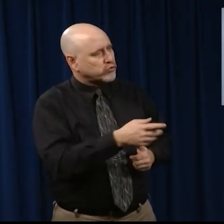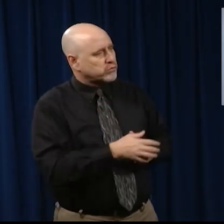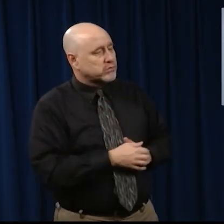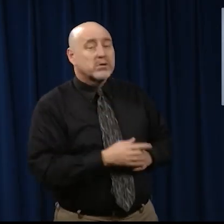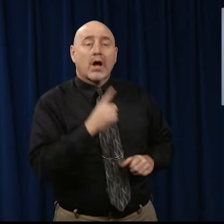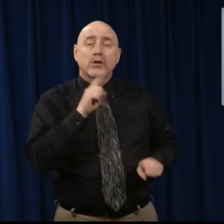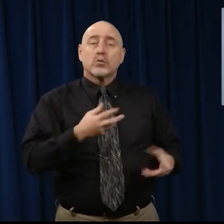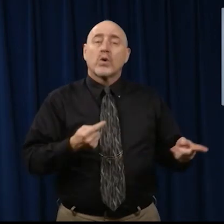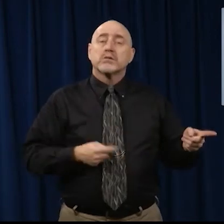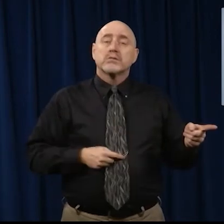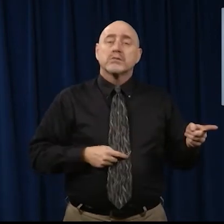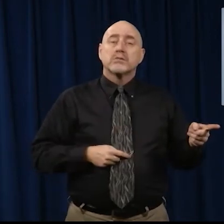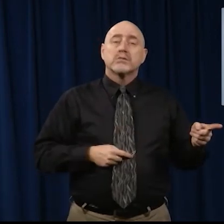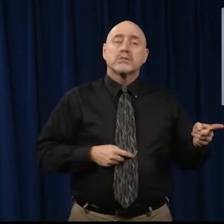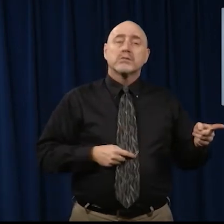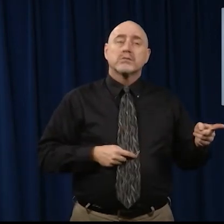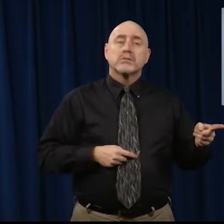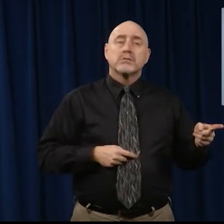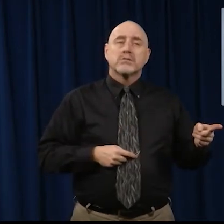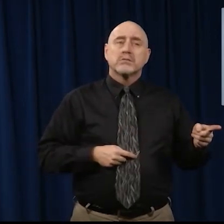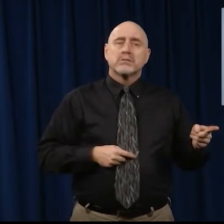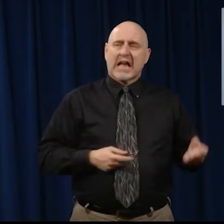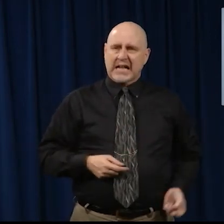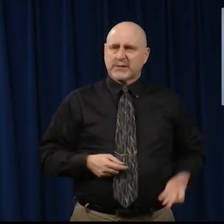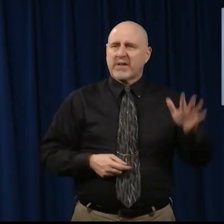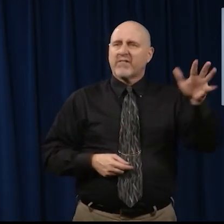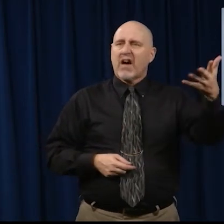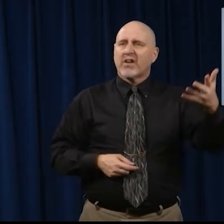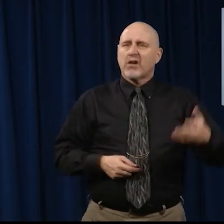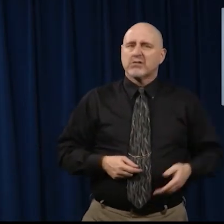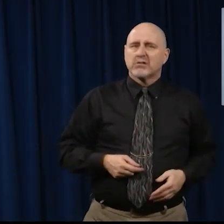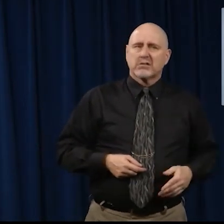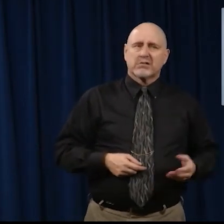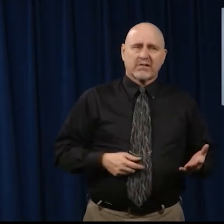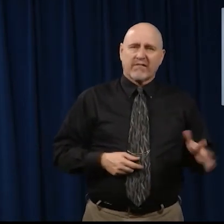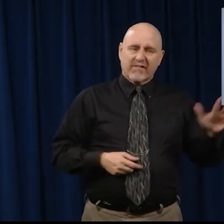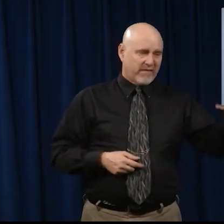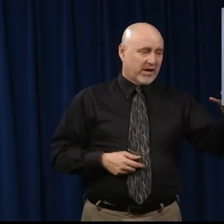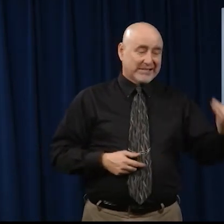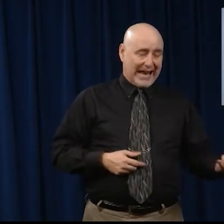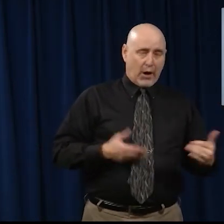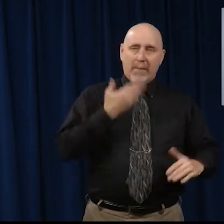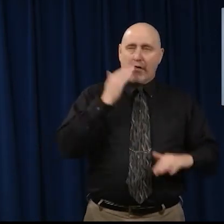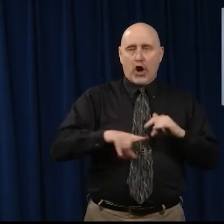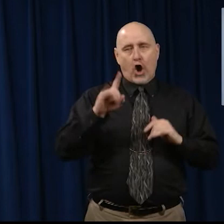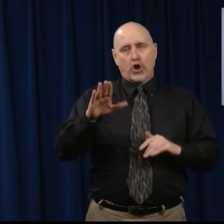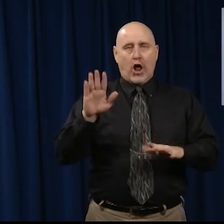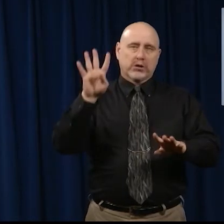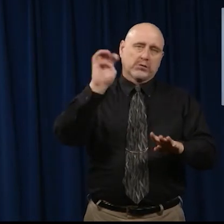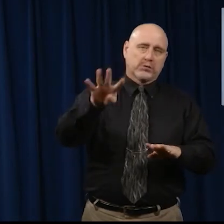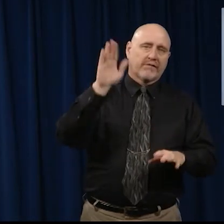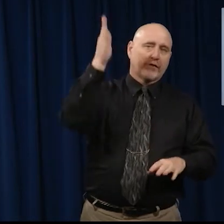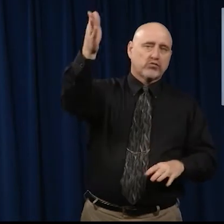Do you know what he said? He said, well, I'd spend that $5. $5 in hand is a whole lot better than $100 in the